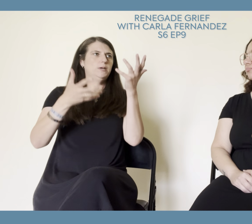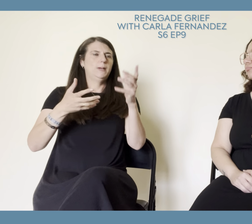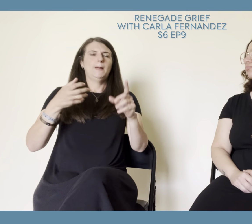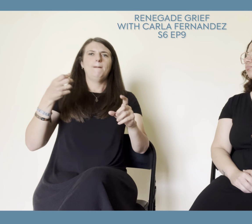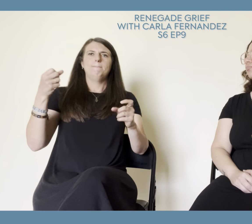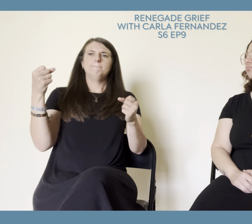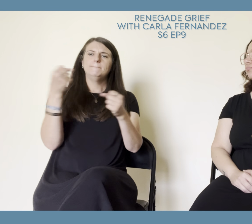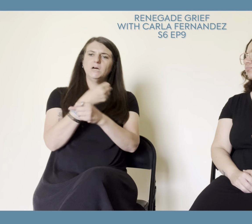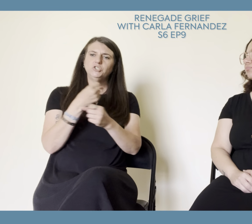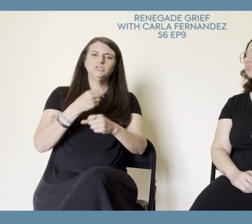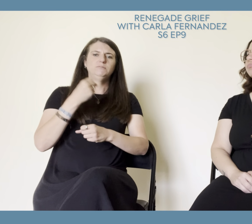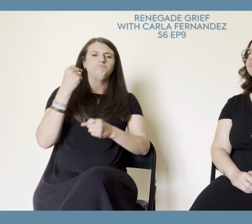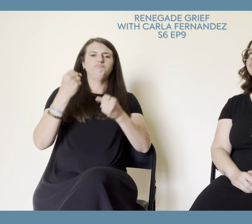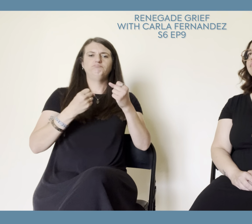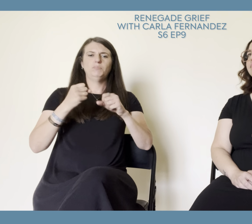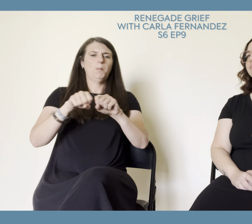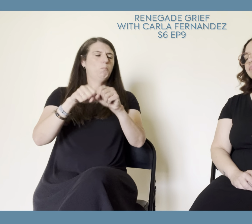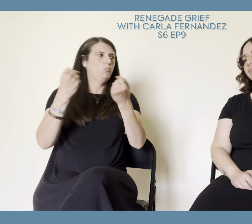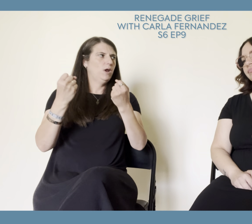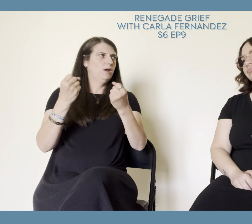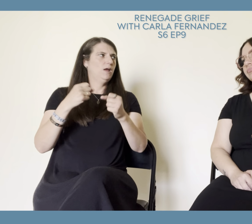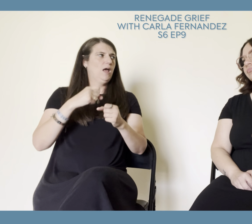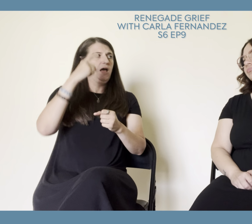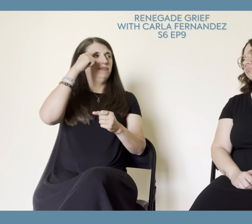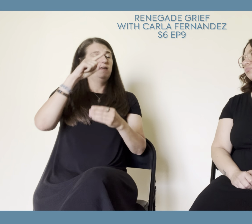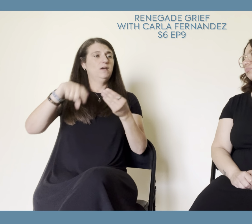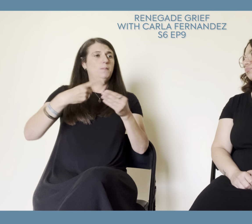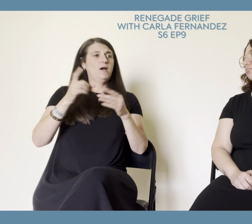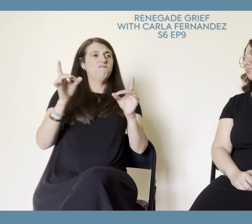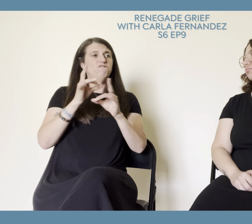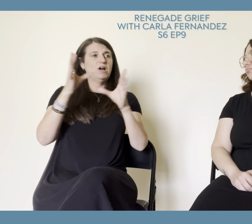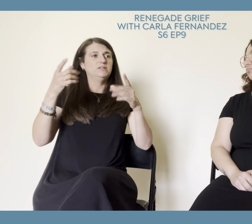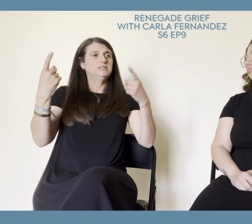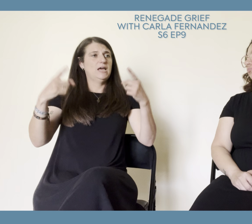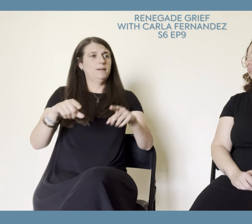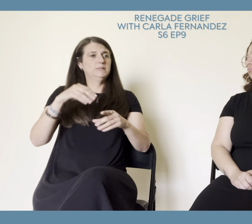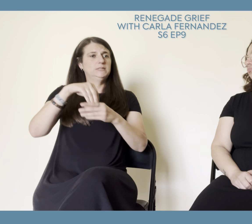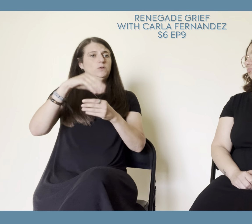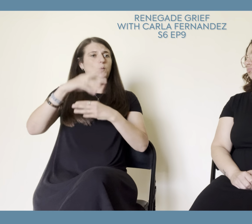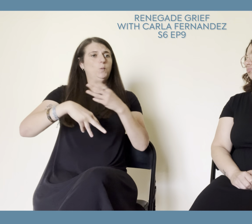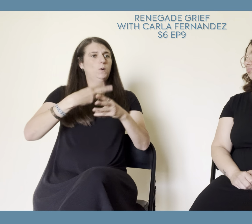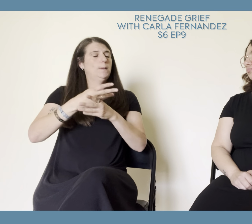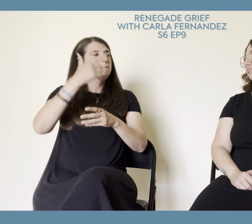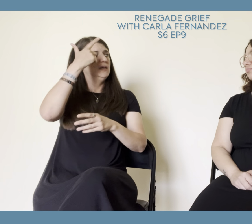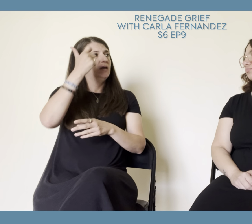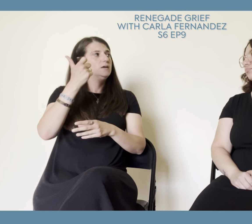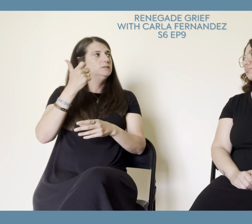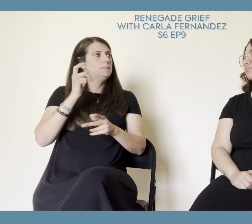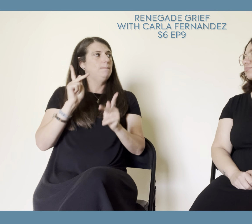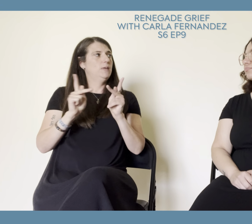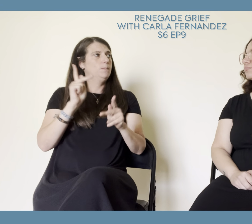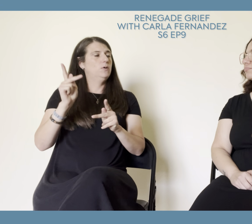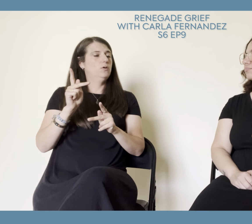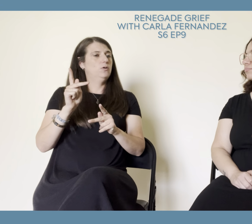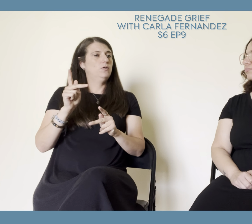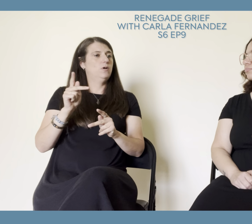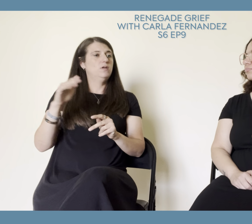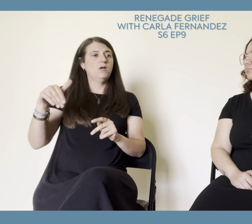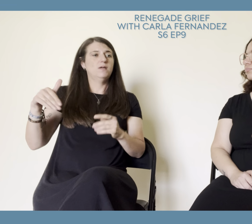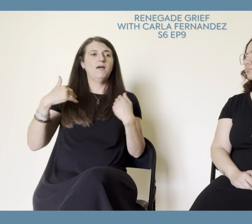breaking. I think about how much violence happens in the world because folks haven't had that kind of outlet